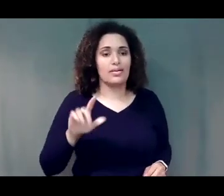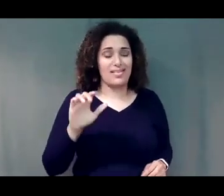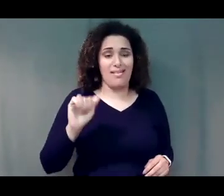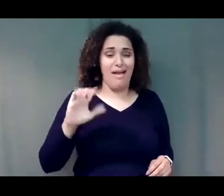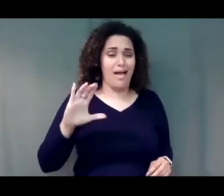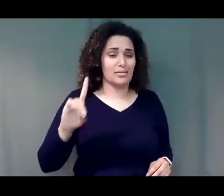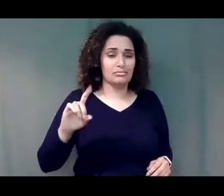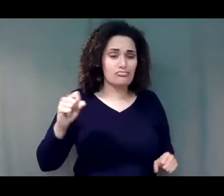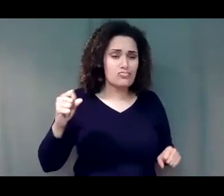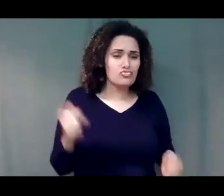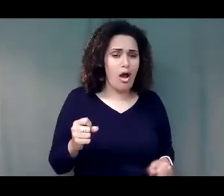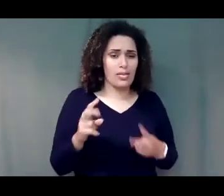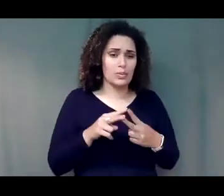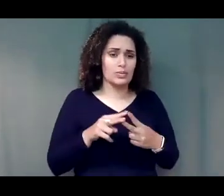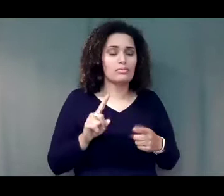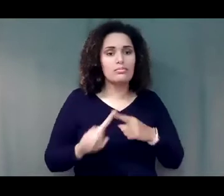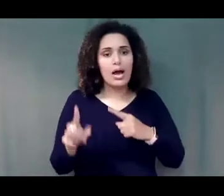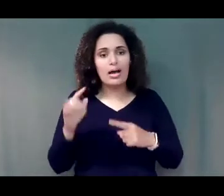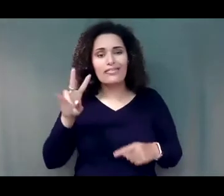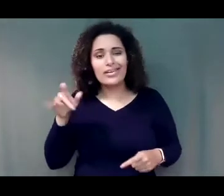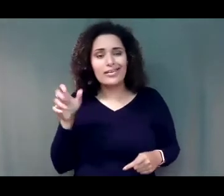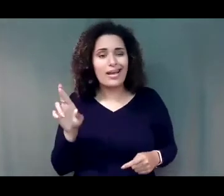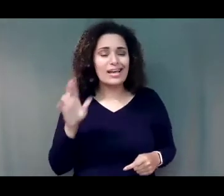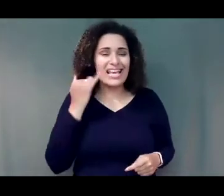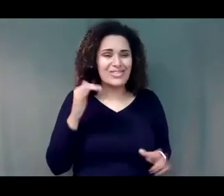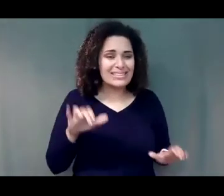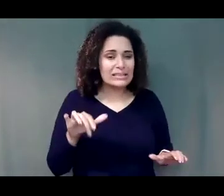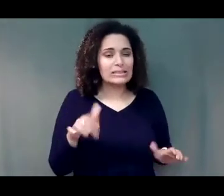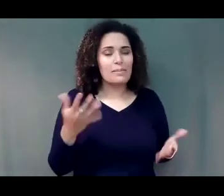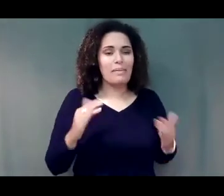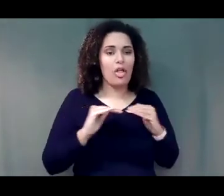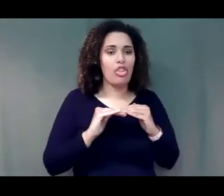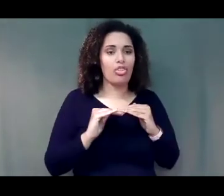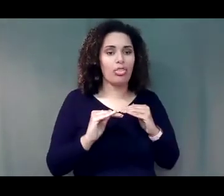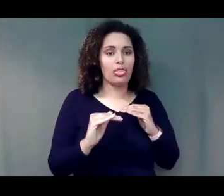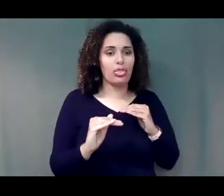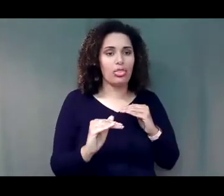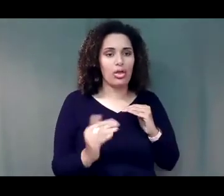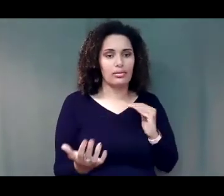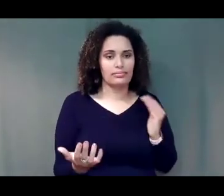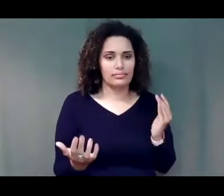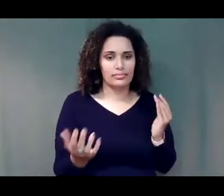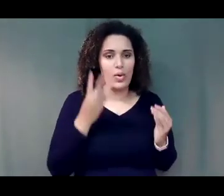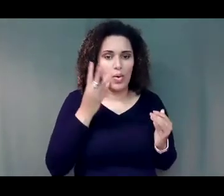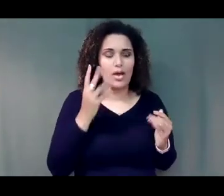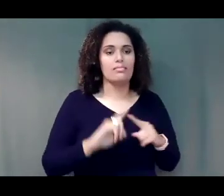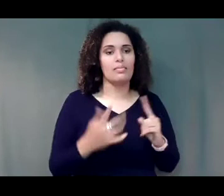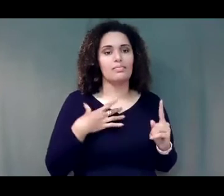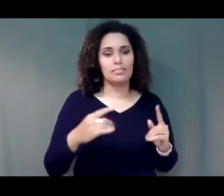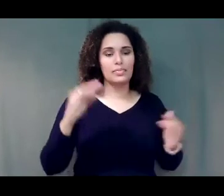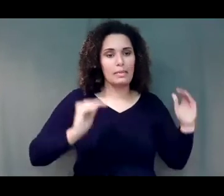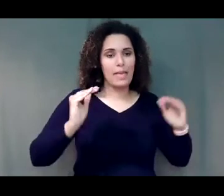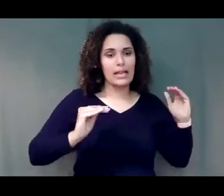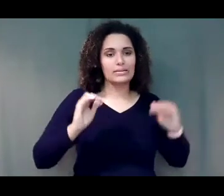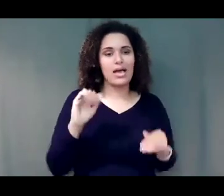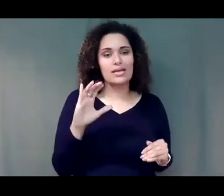So I would be worried that if we did, we'd end up with a wine that's a little bit flat, and we like the balance of acidity on this. That